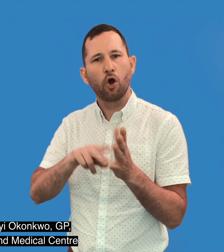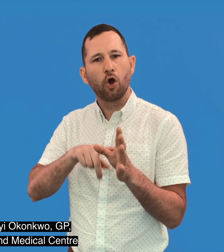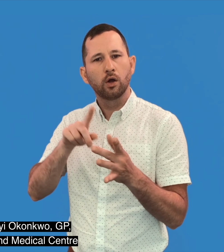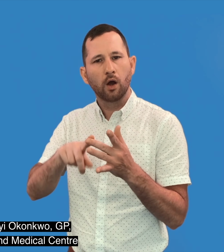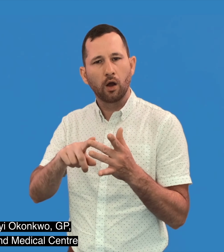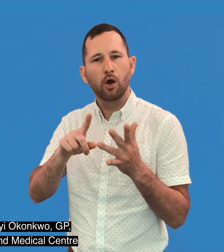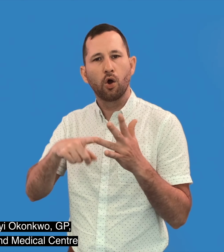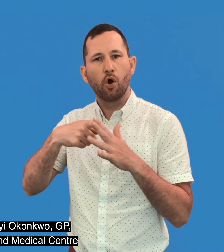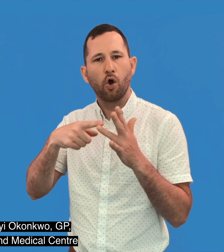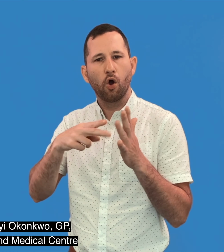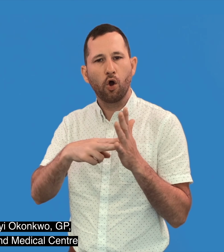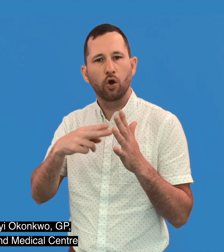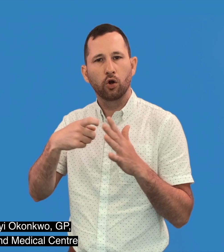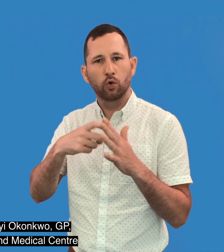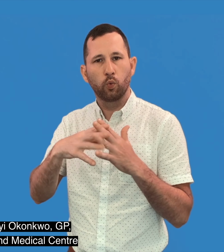Dr. Onyi Okonkwo,